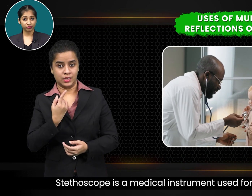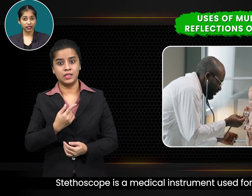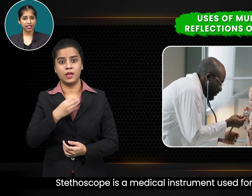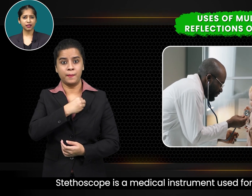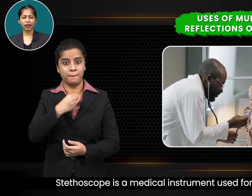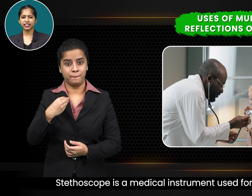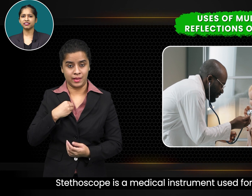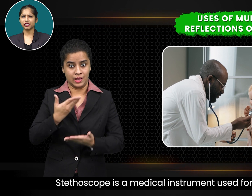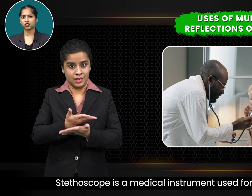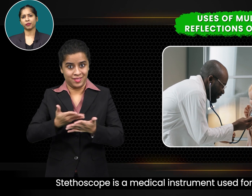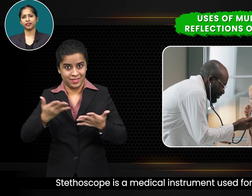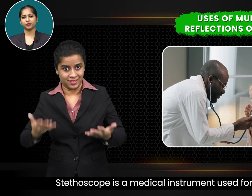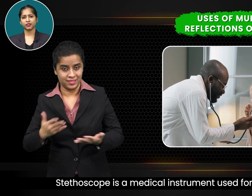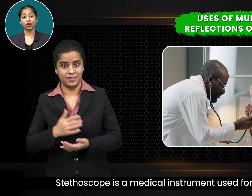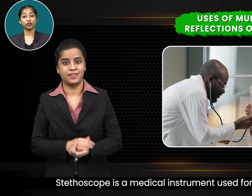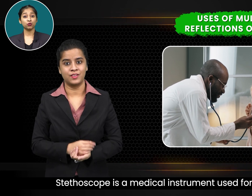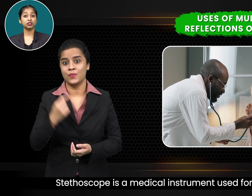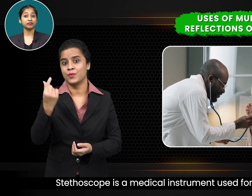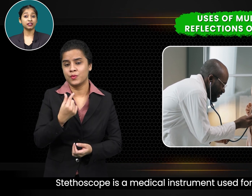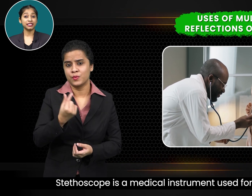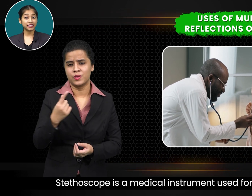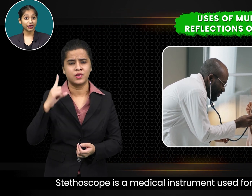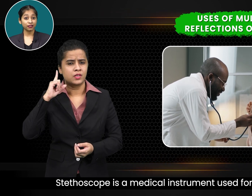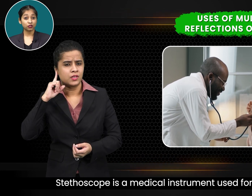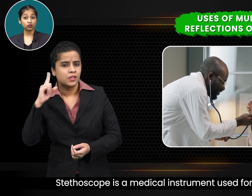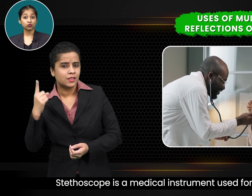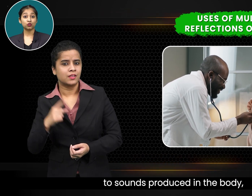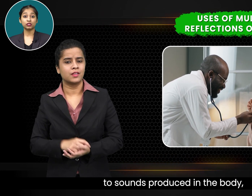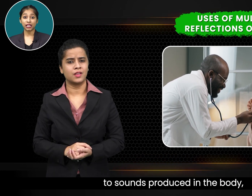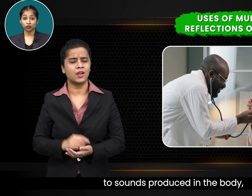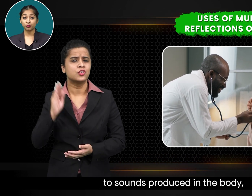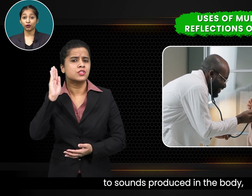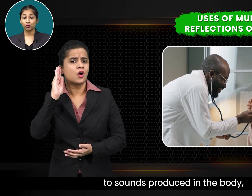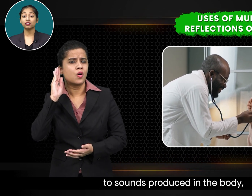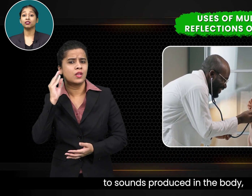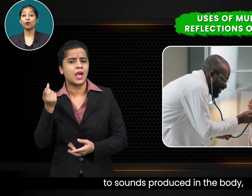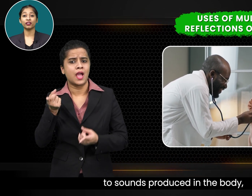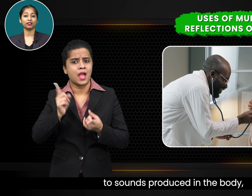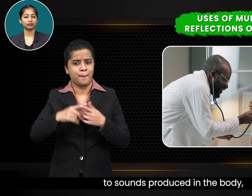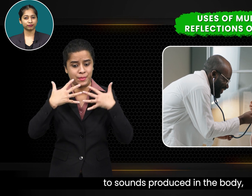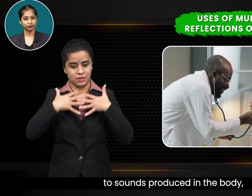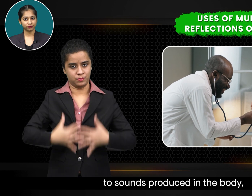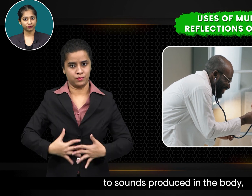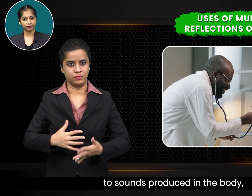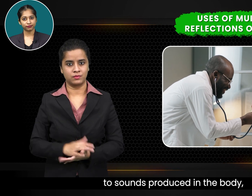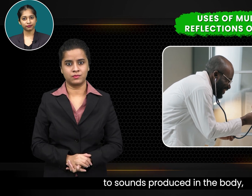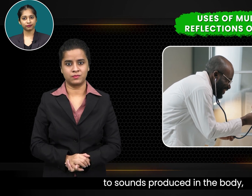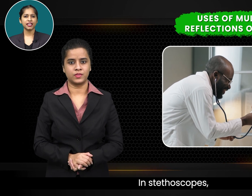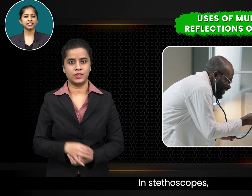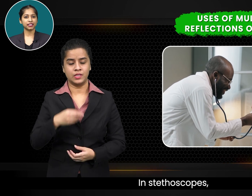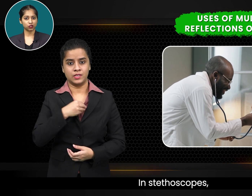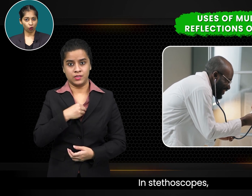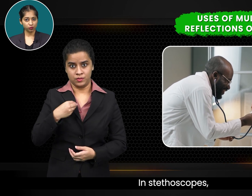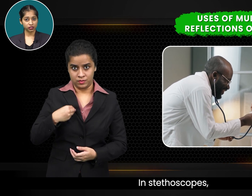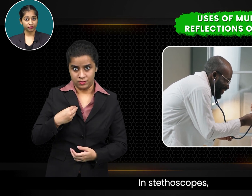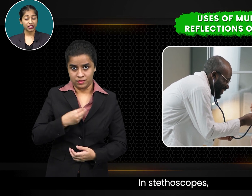Stethoscope is a medical instrument used for listening to sounds produced in the body.